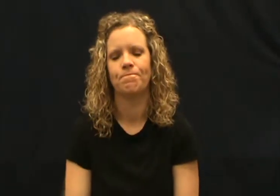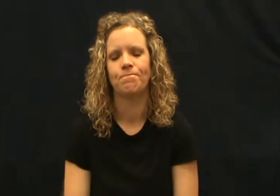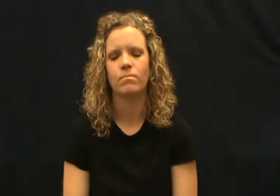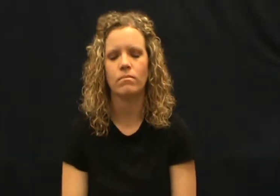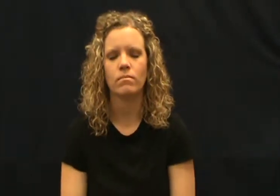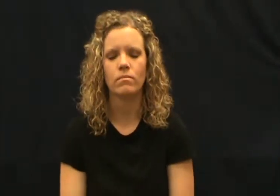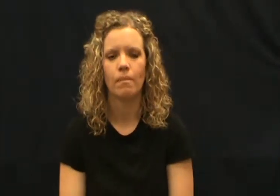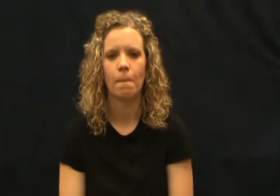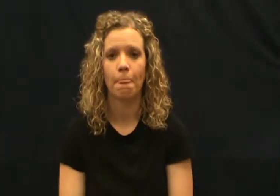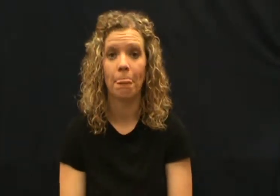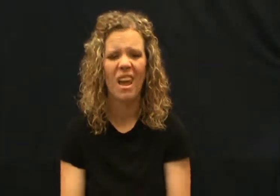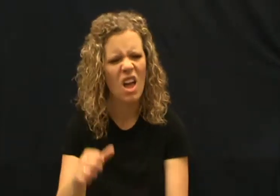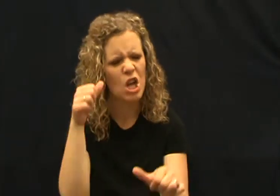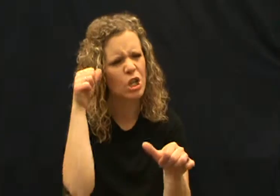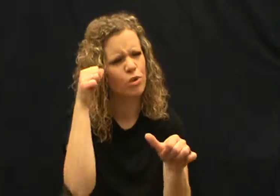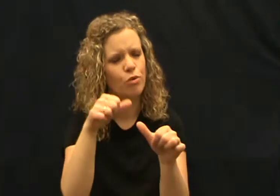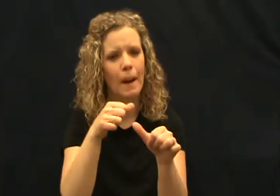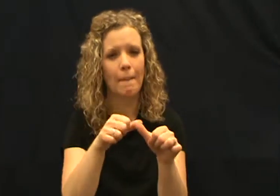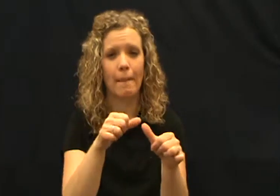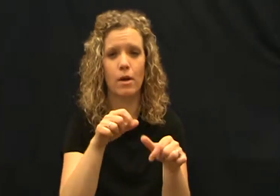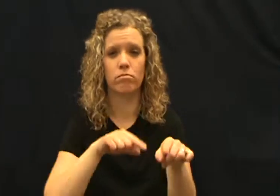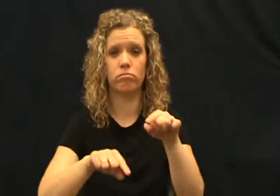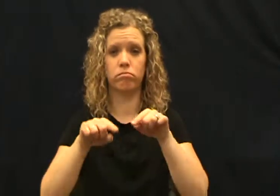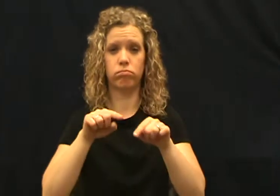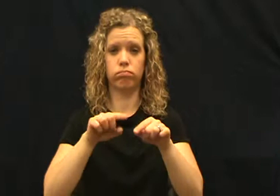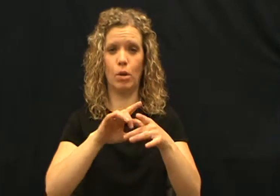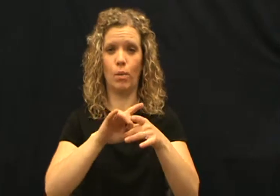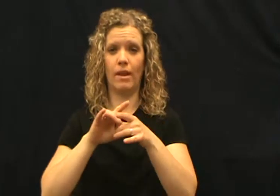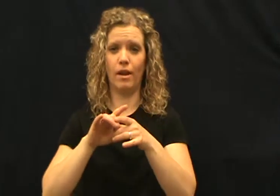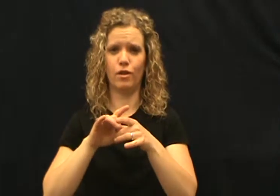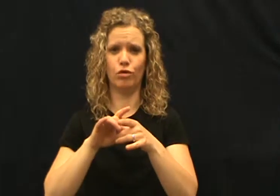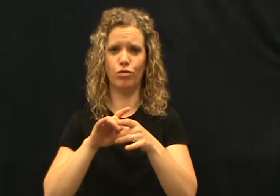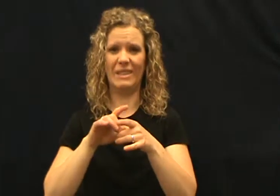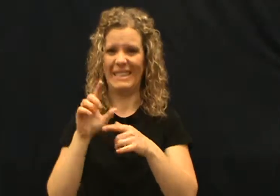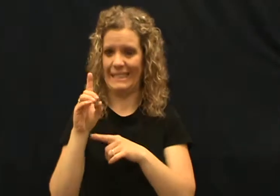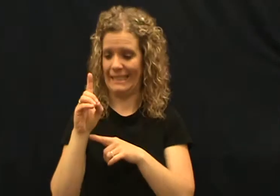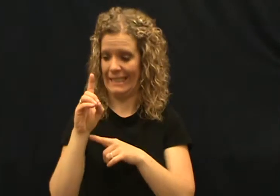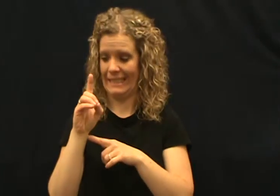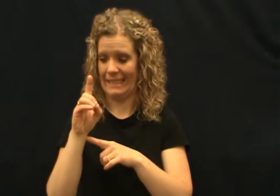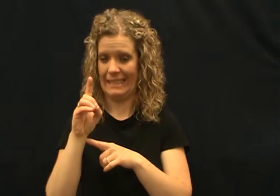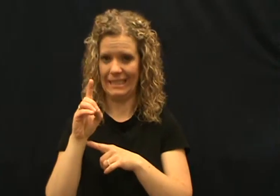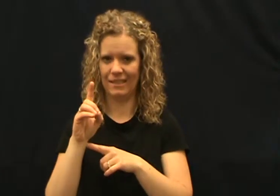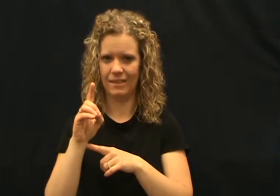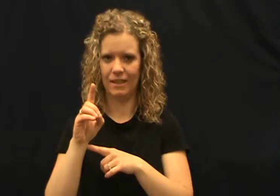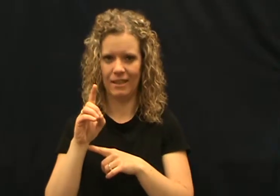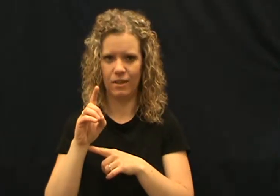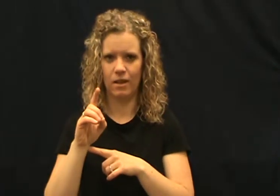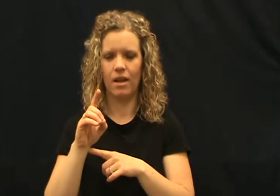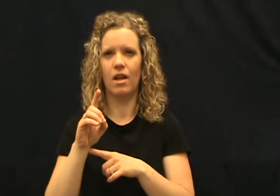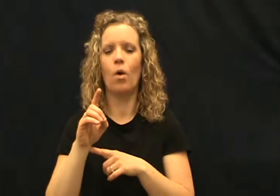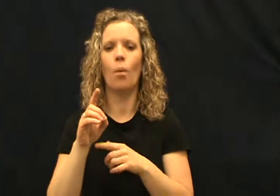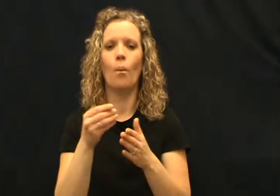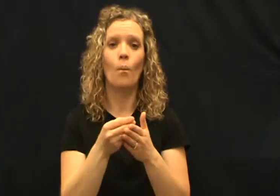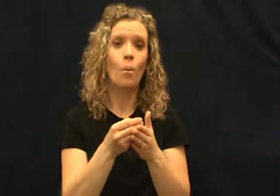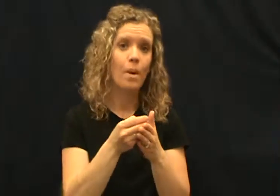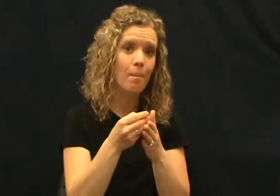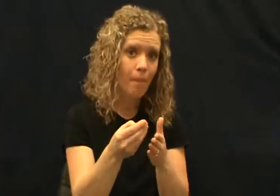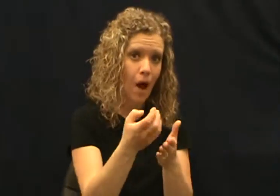Now, if you remember back to transaction D in the previous slide, that's where we bought some equipment from the supplier and promised to